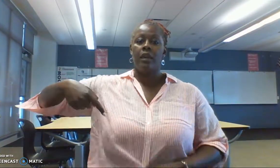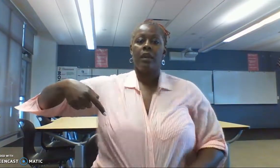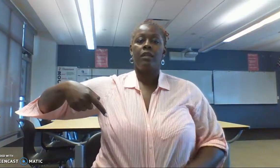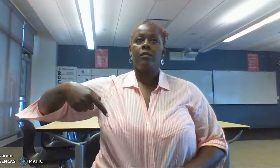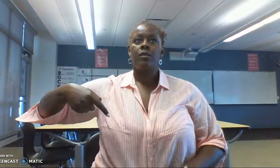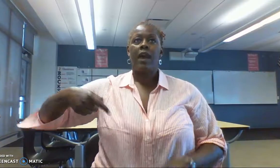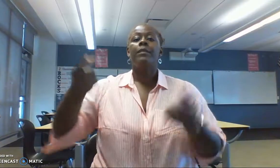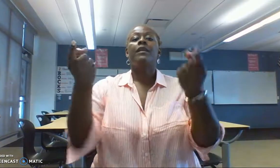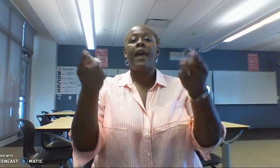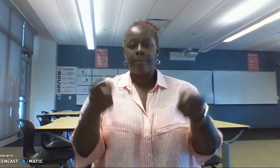Did we do happen? Happen.